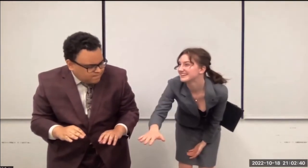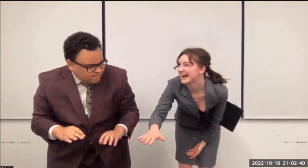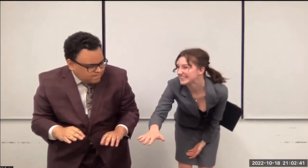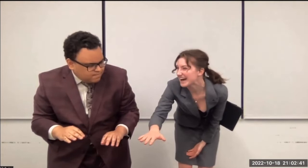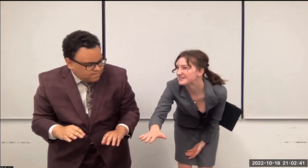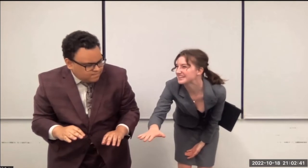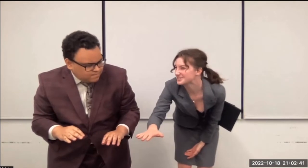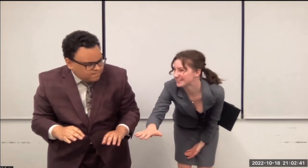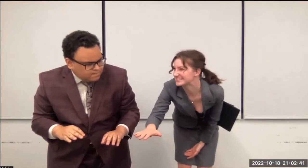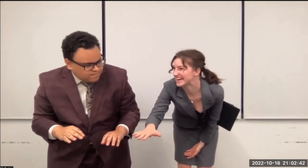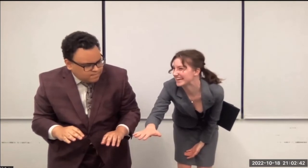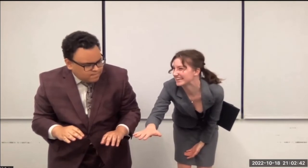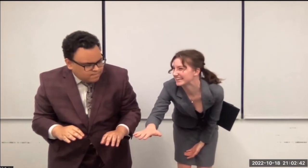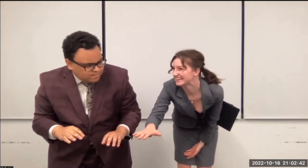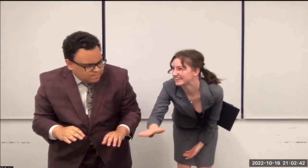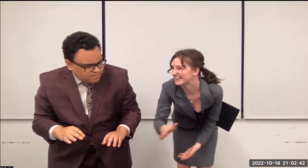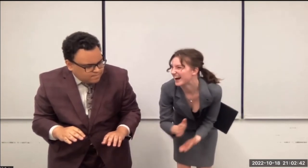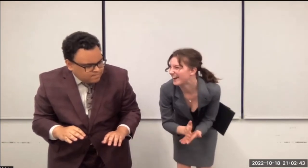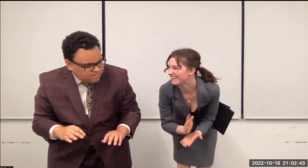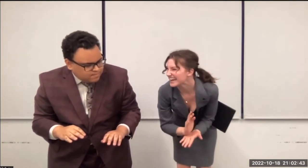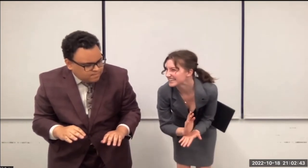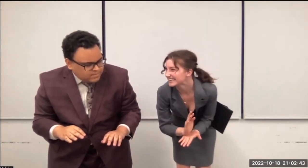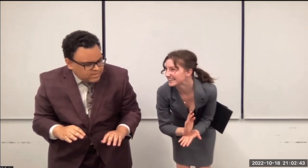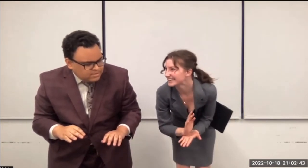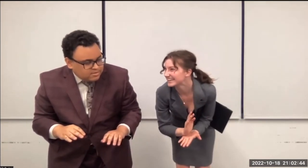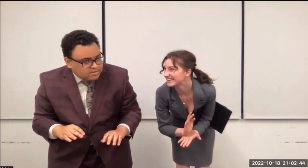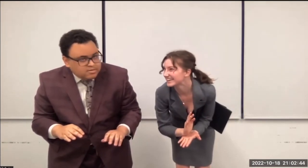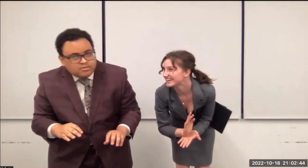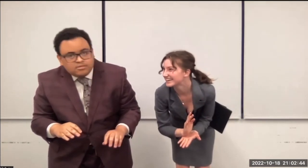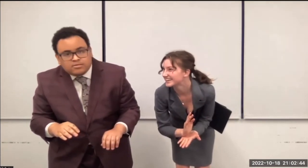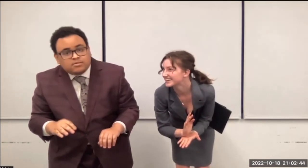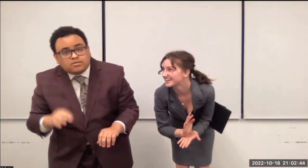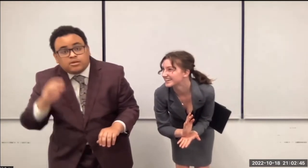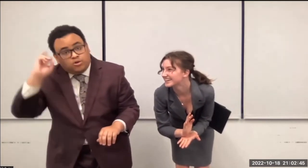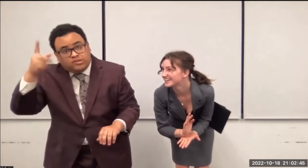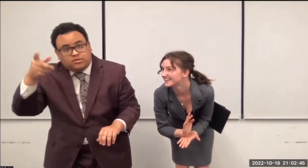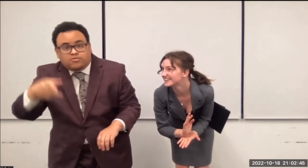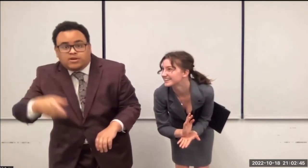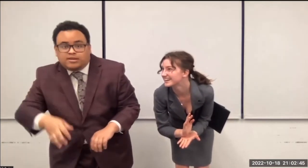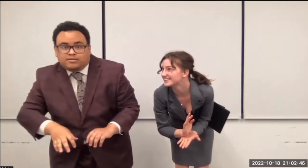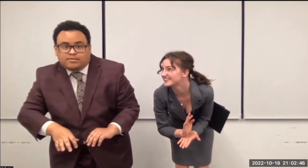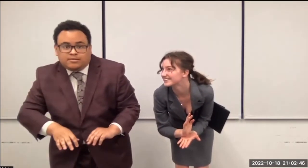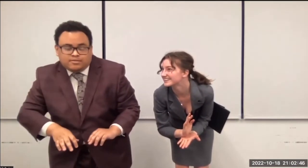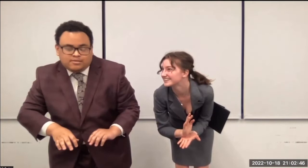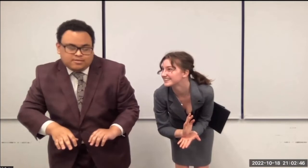Allow me to translate. All right? It wasn't all right.